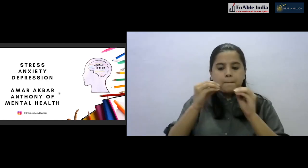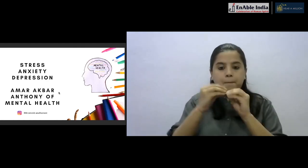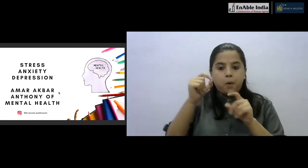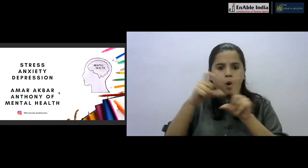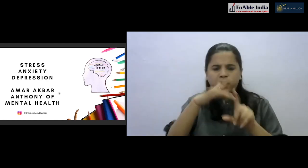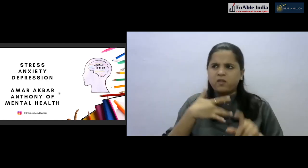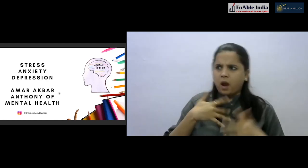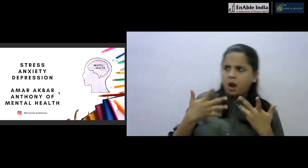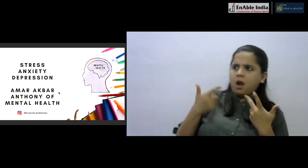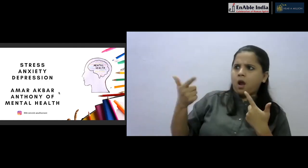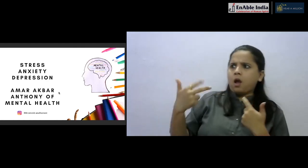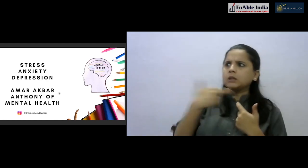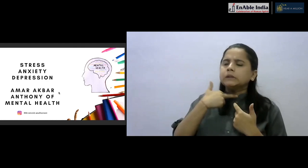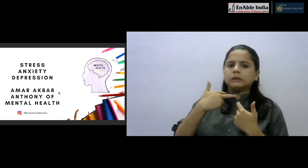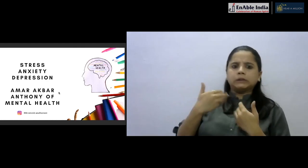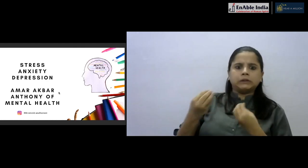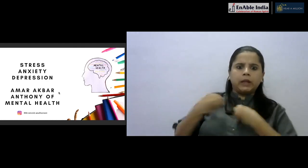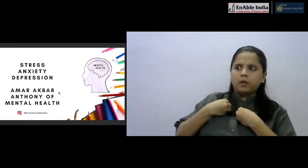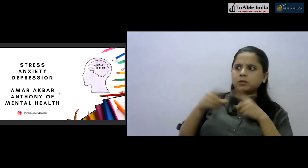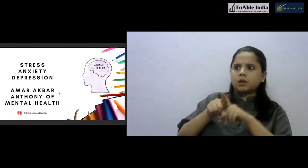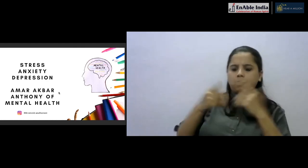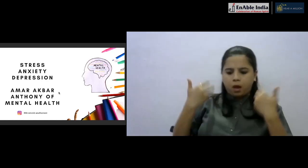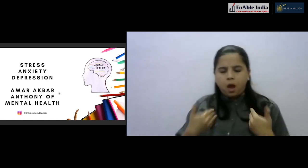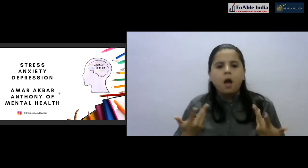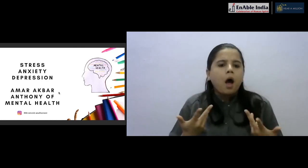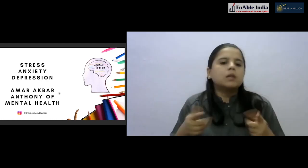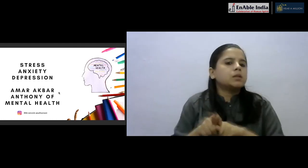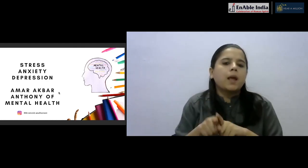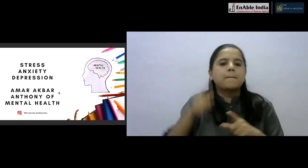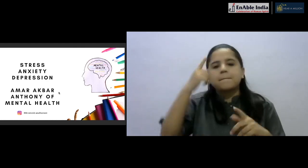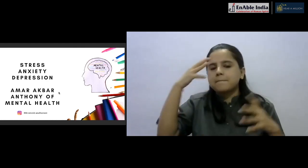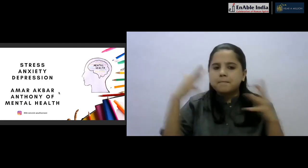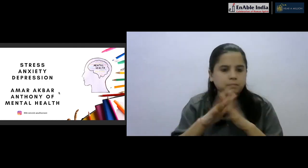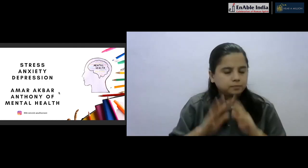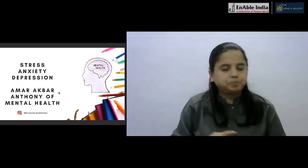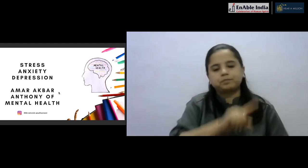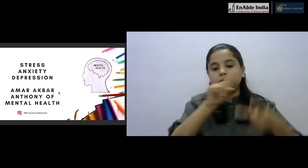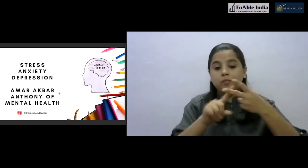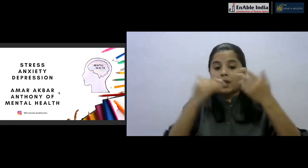can be anything. We spoke about the examples. Now coming to depression,